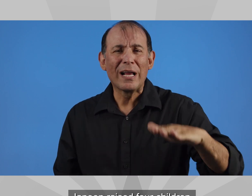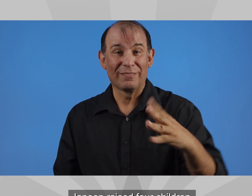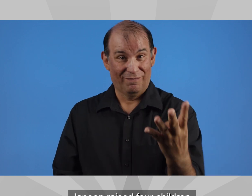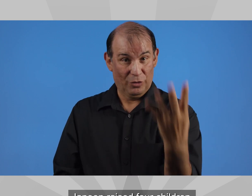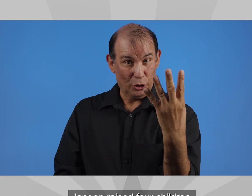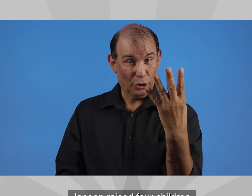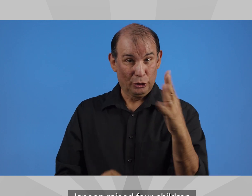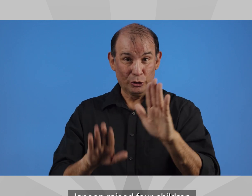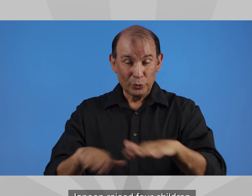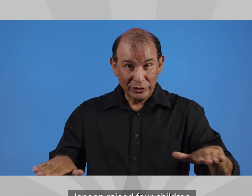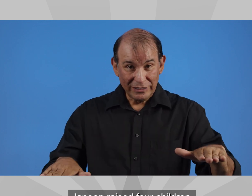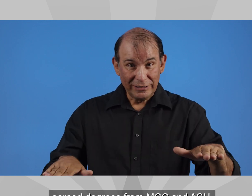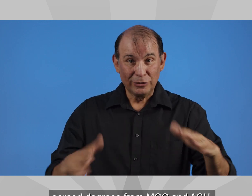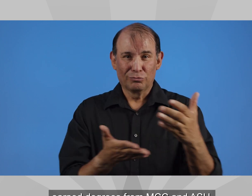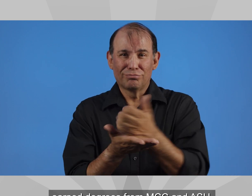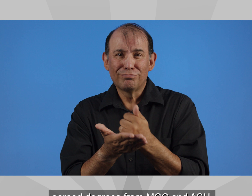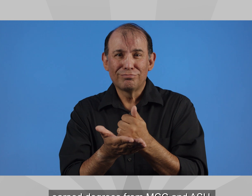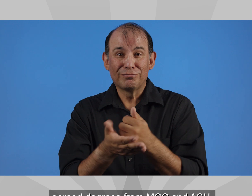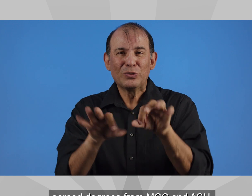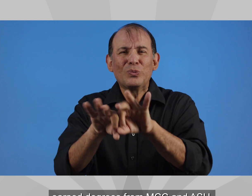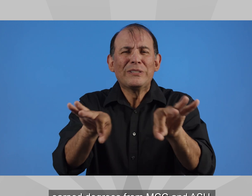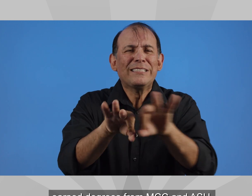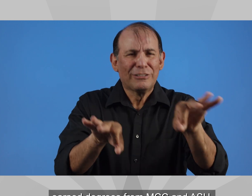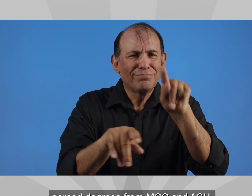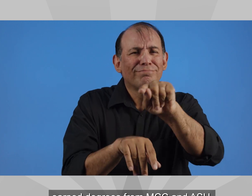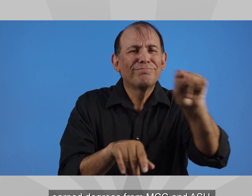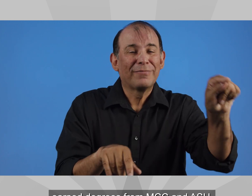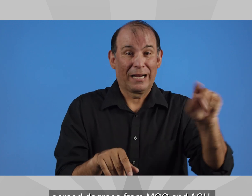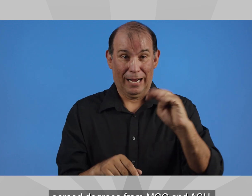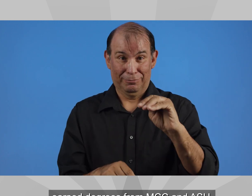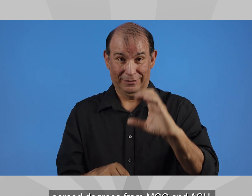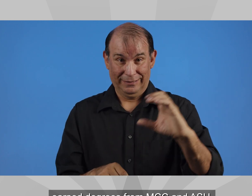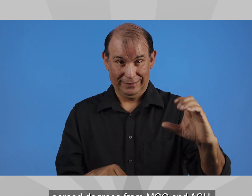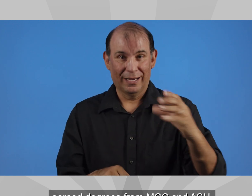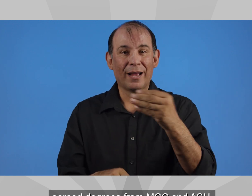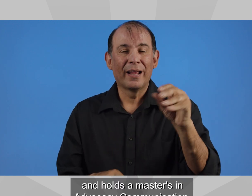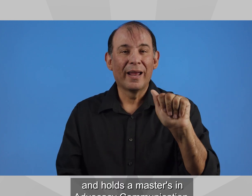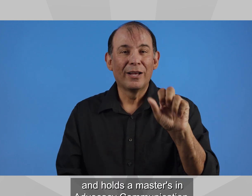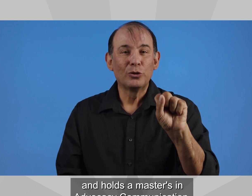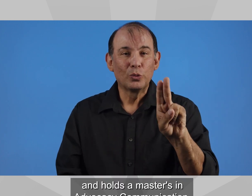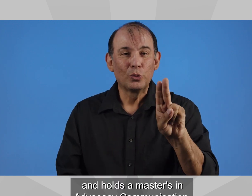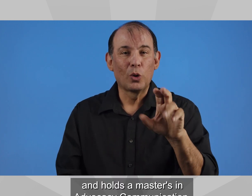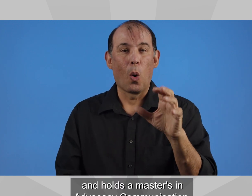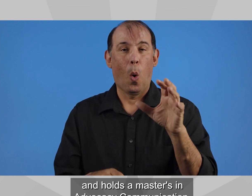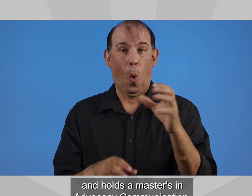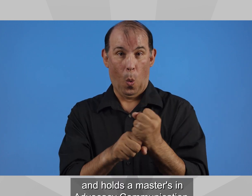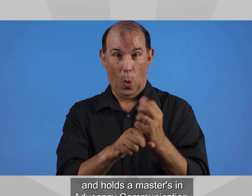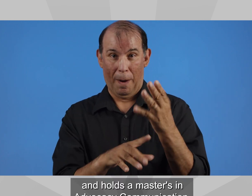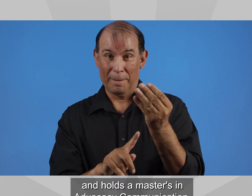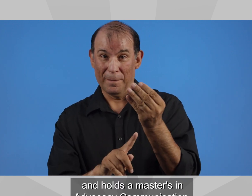Janeen raised 4 children, earned degrees from MCC and ASU, and holds a master's